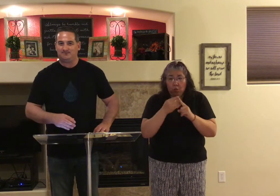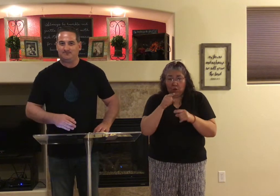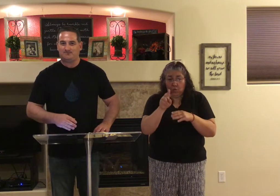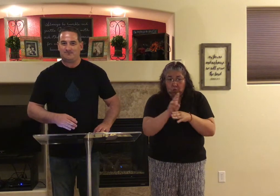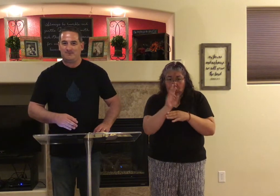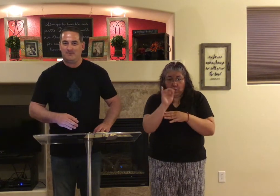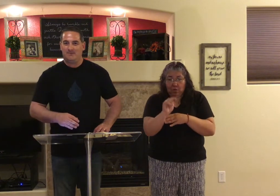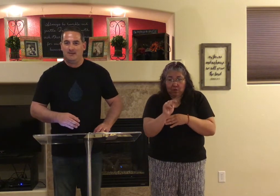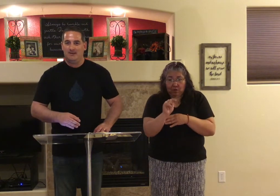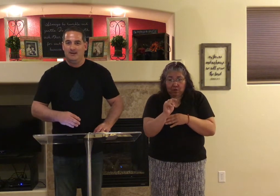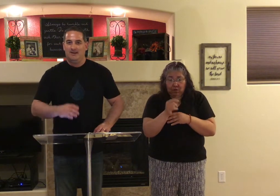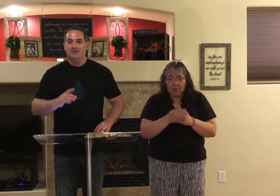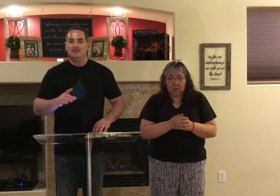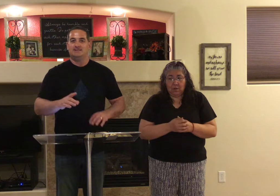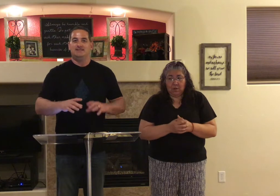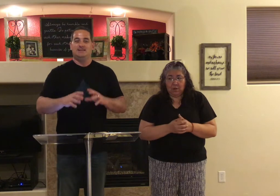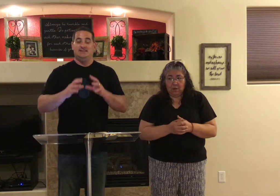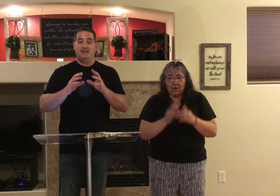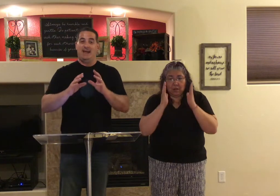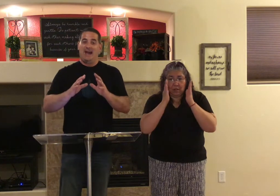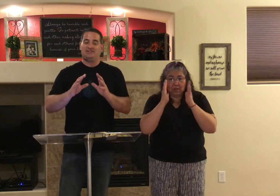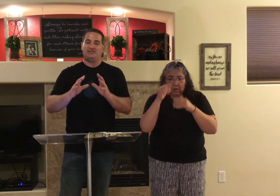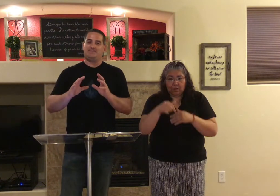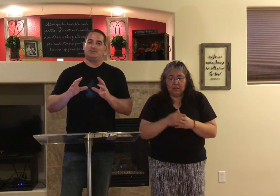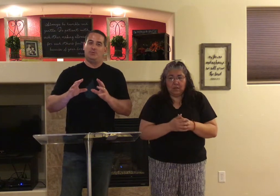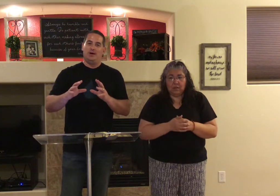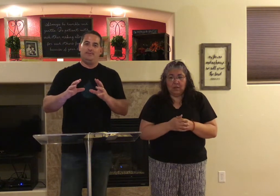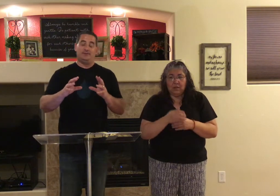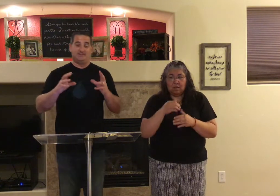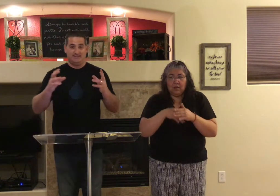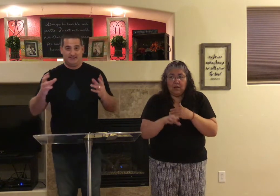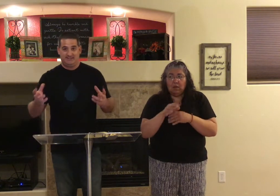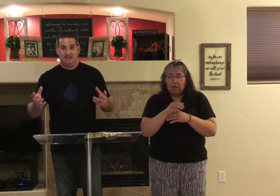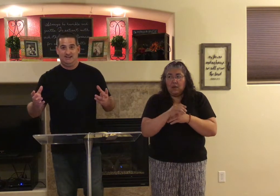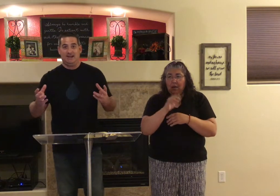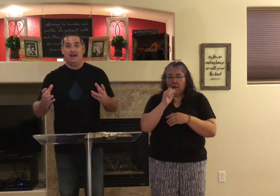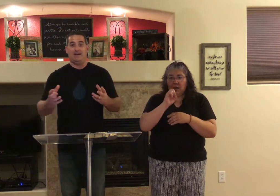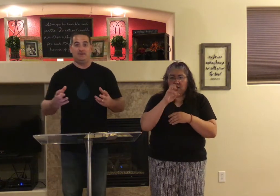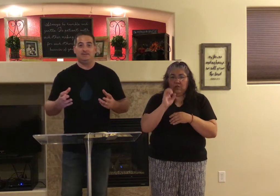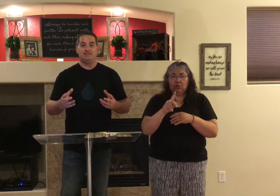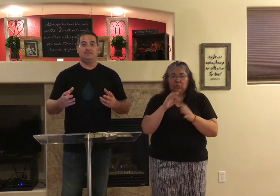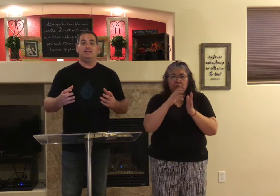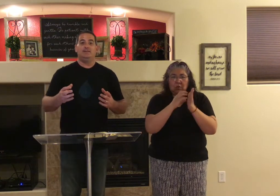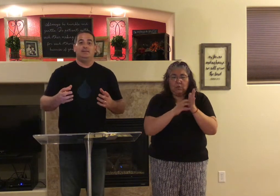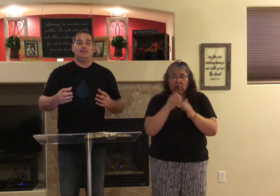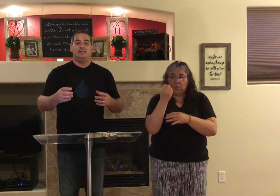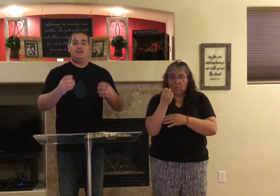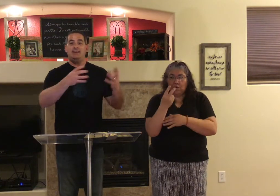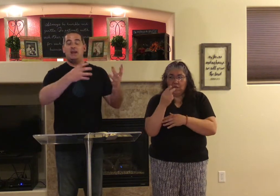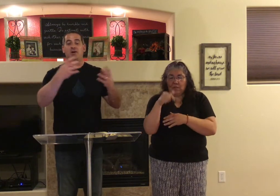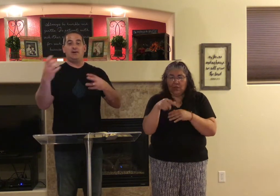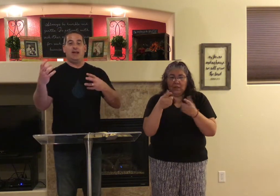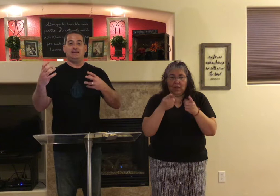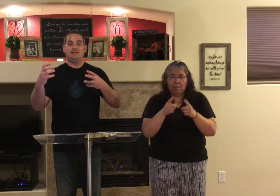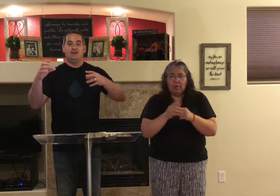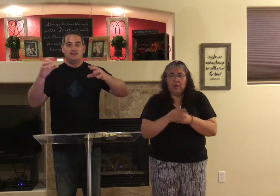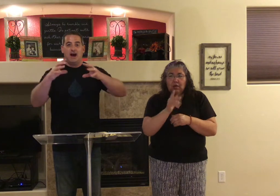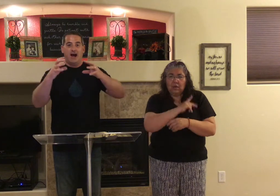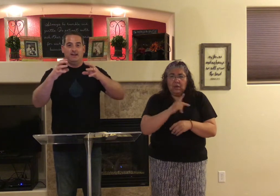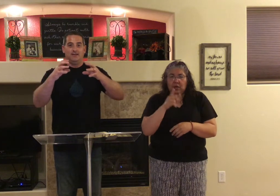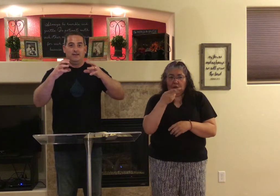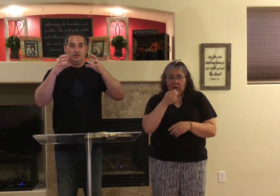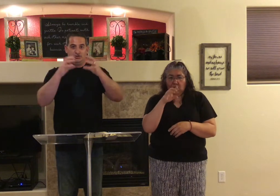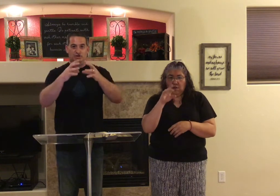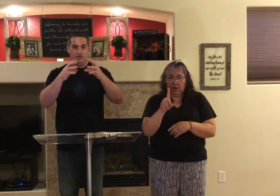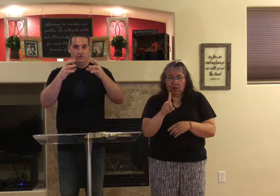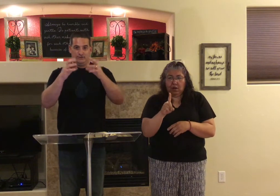it. Listen to this. In Acts chapter 12, there's this scene that happens. King Herod has